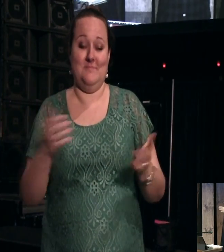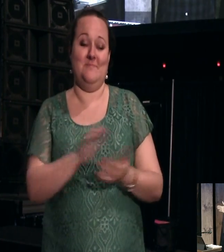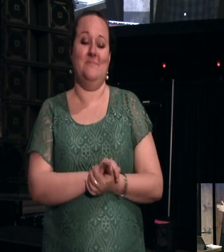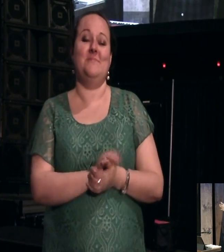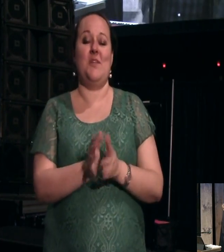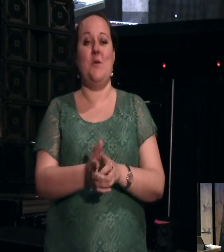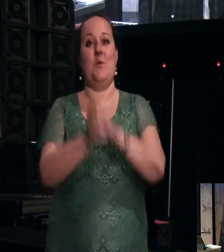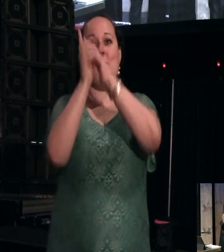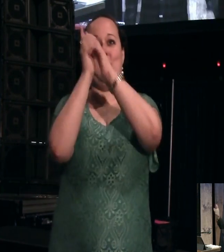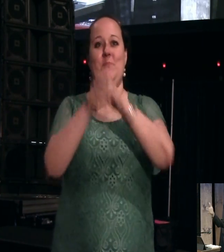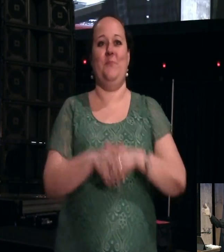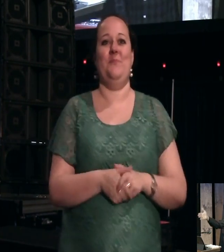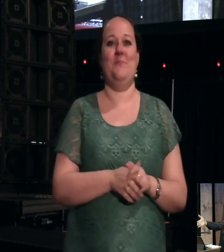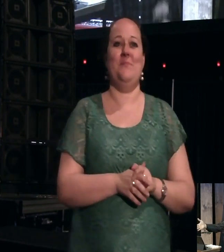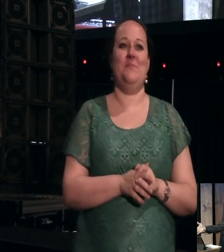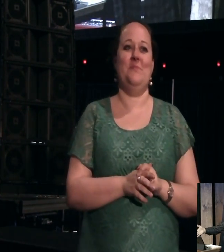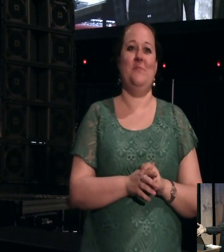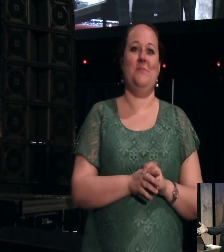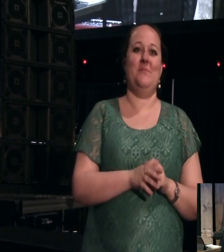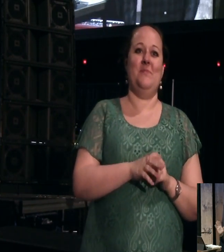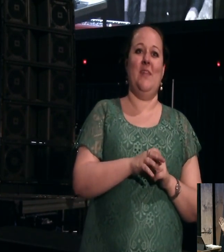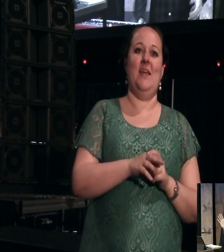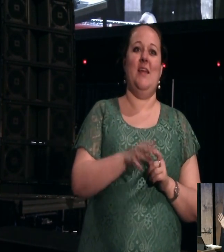is to go to A&M. And